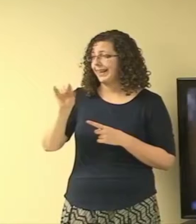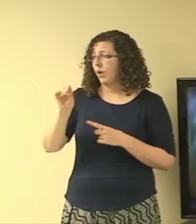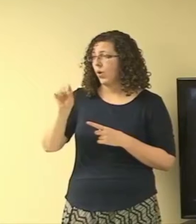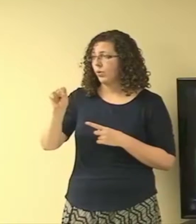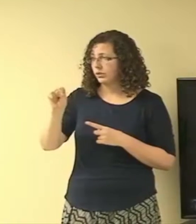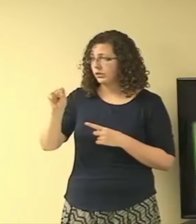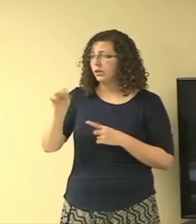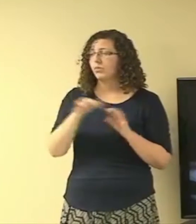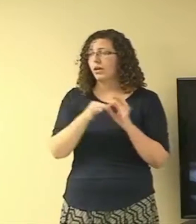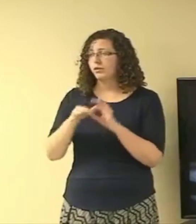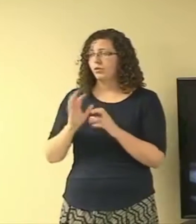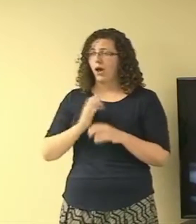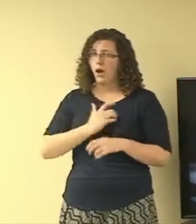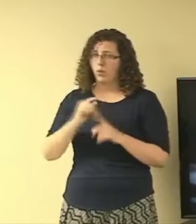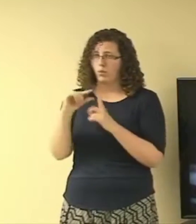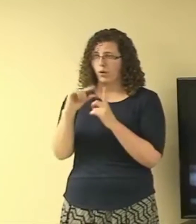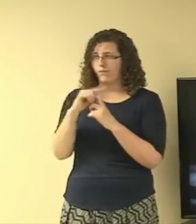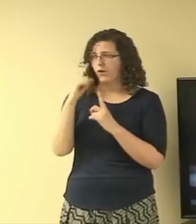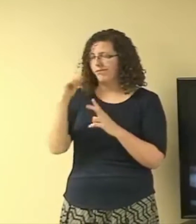just bust out and go, ha, ha,